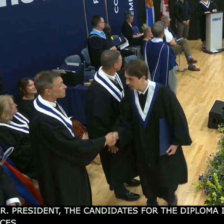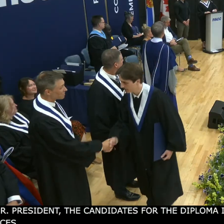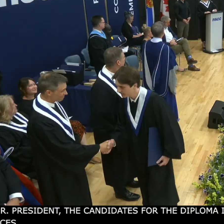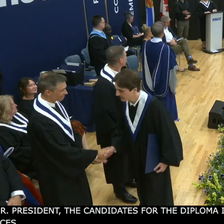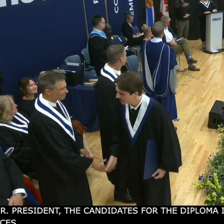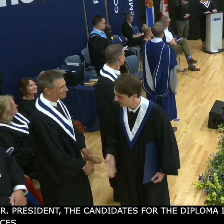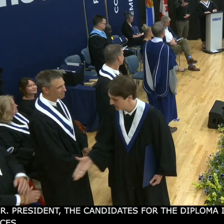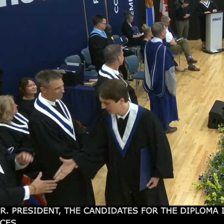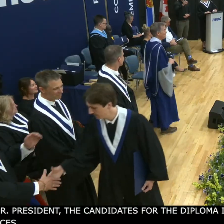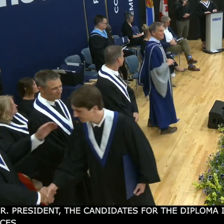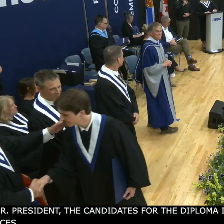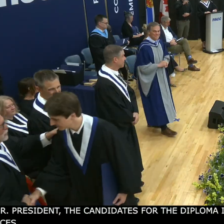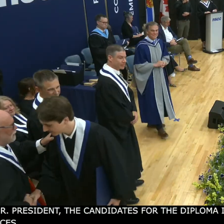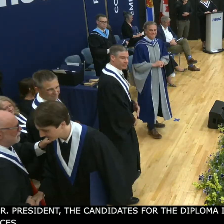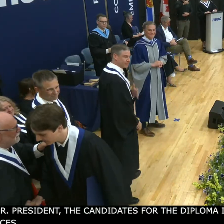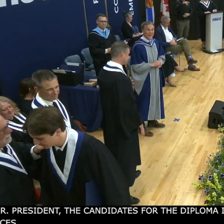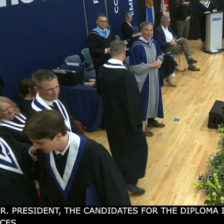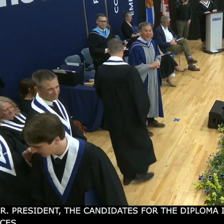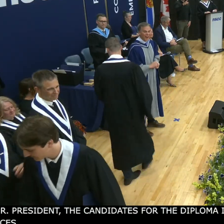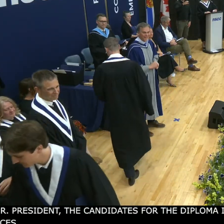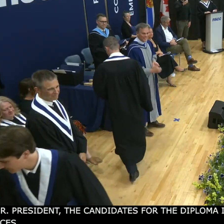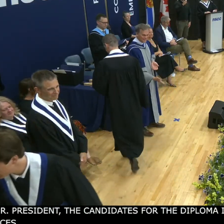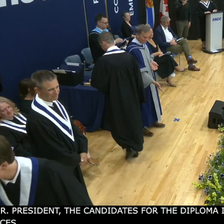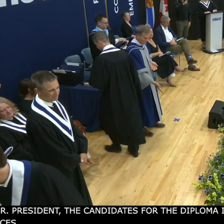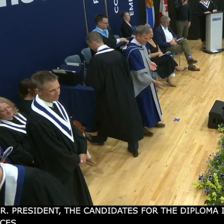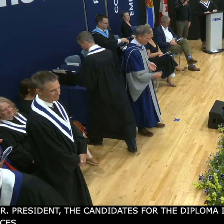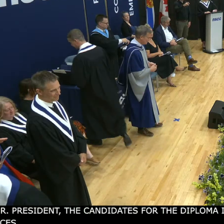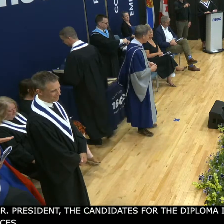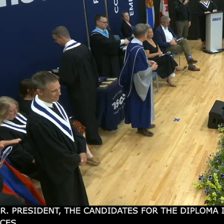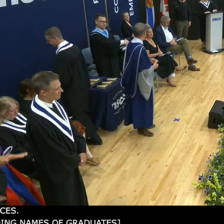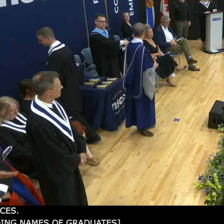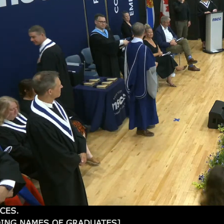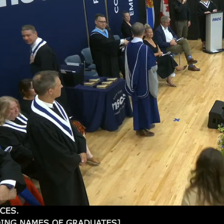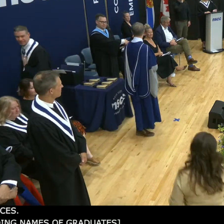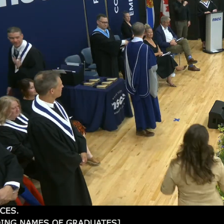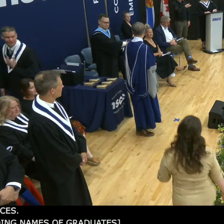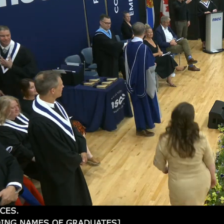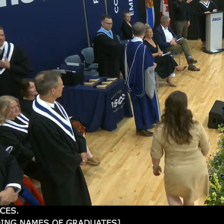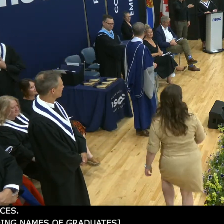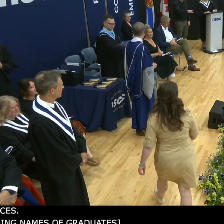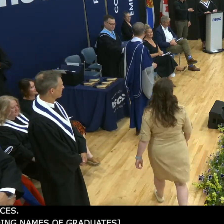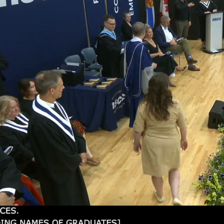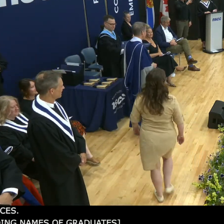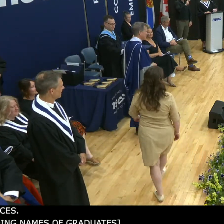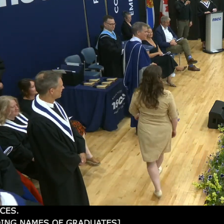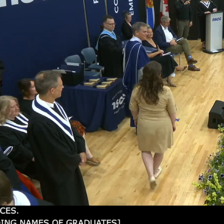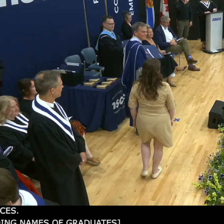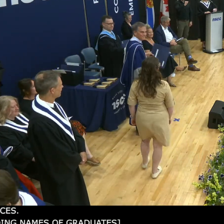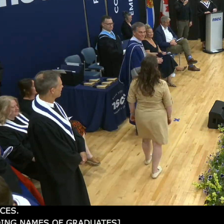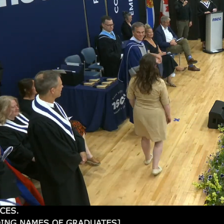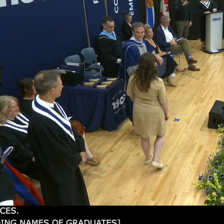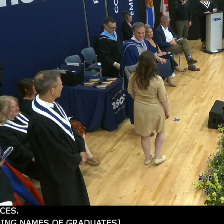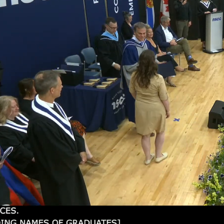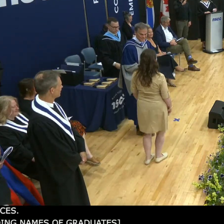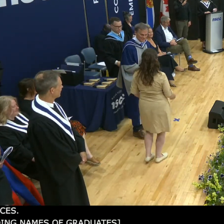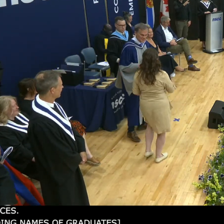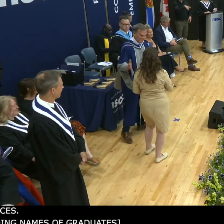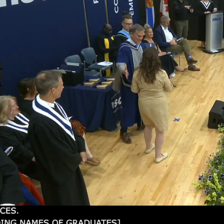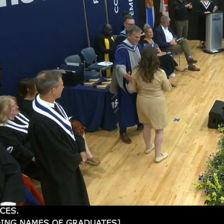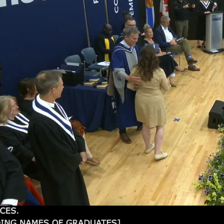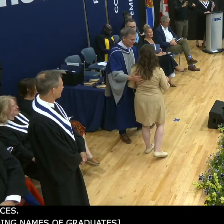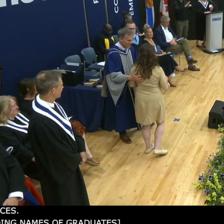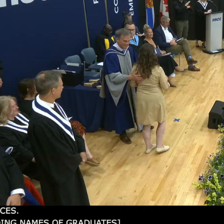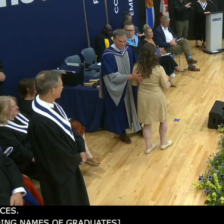Angie Publicover joins us now to present her niece, Kyla Muir, with a diploma in Business Administration Financial